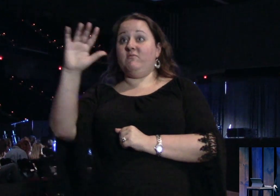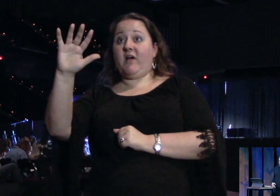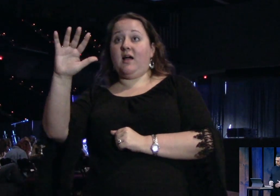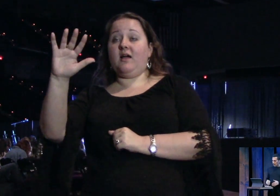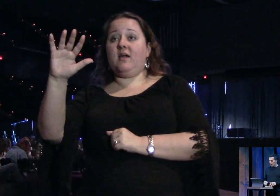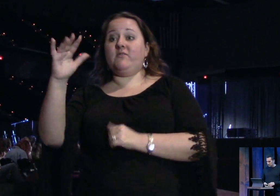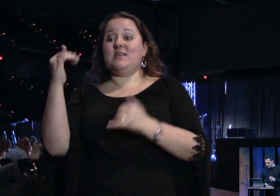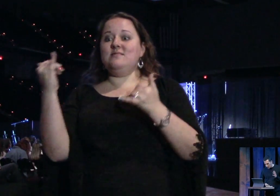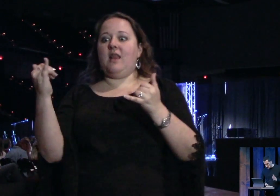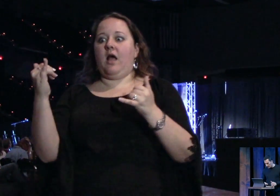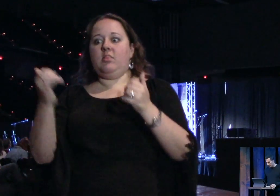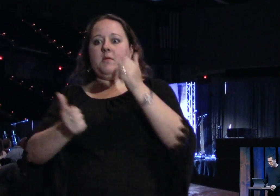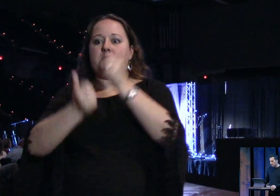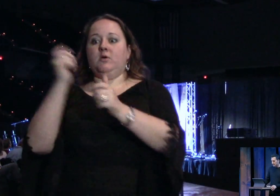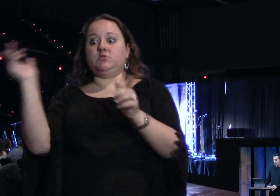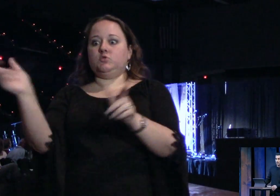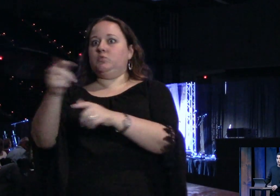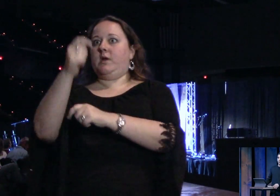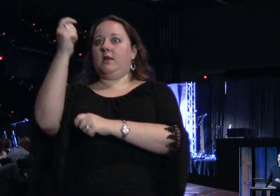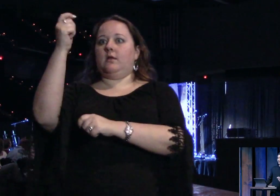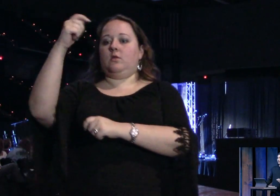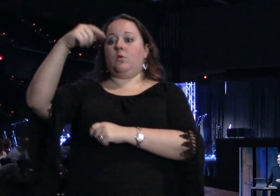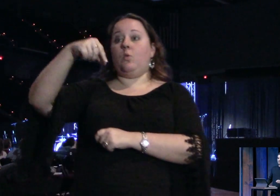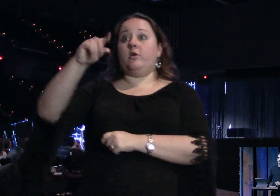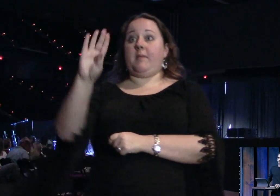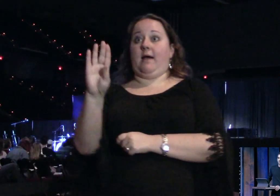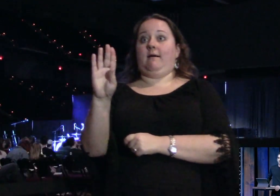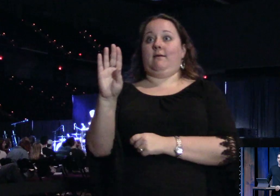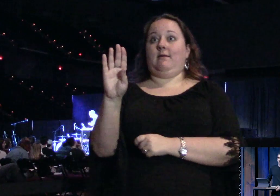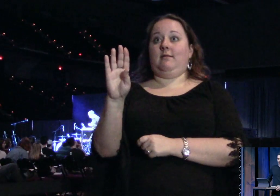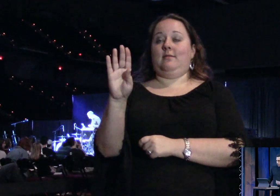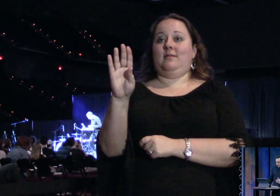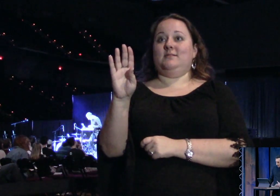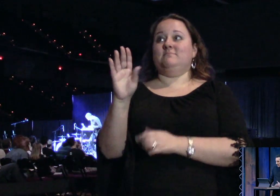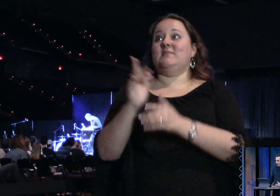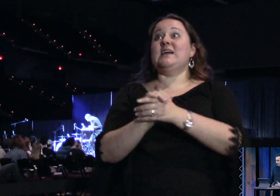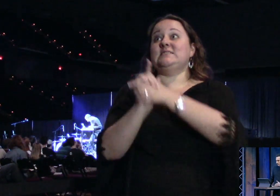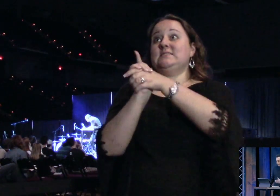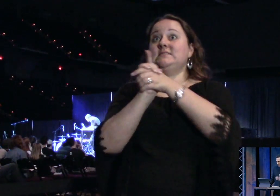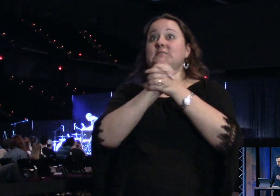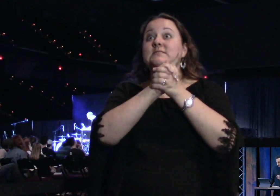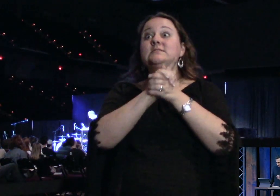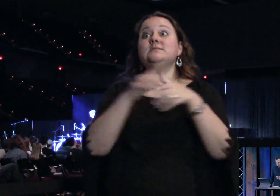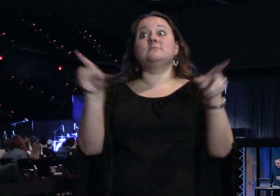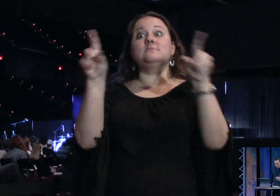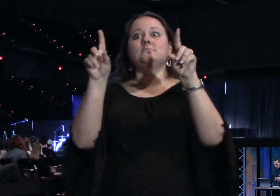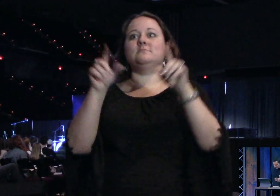June 2005, Tom Brady, who is now the winningest quarterback